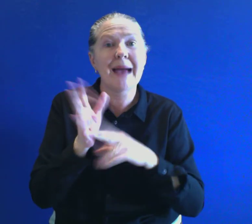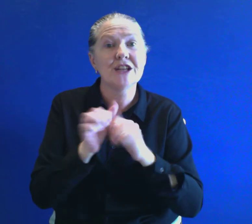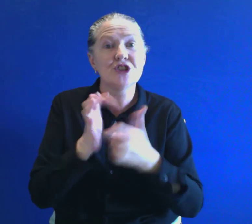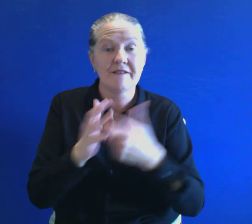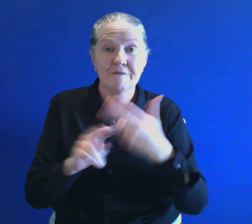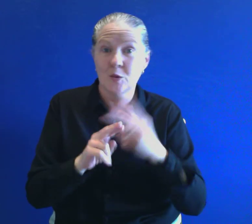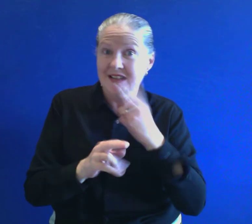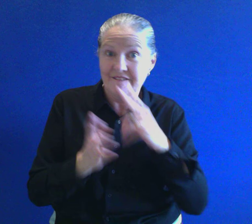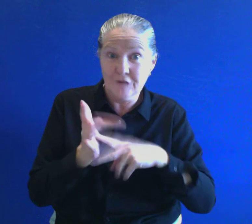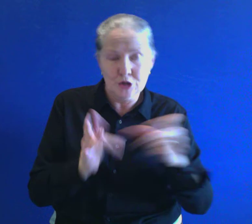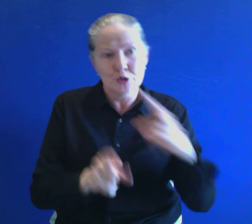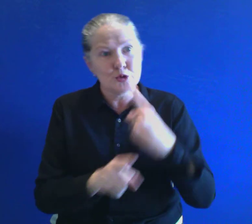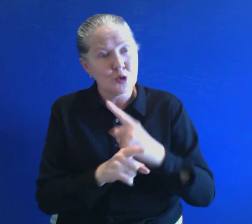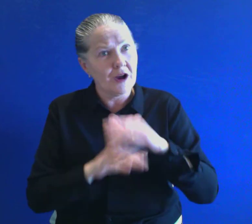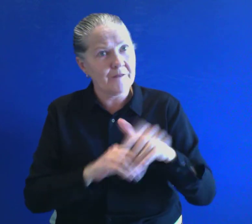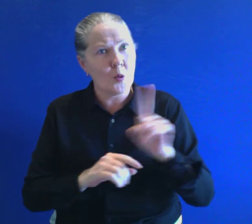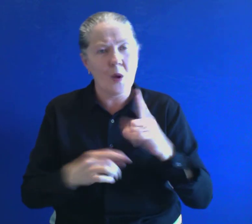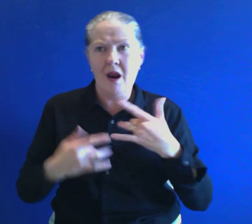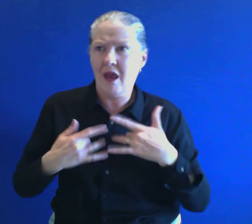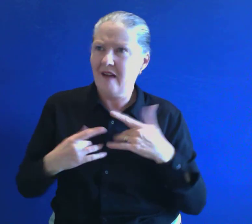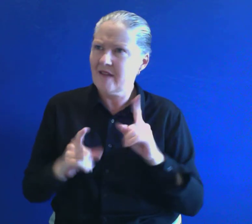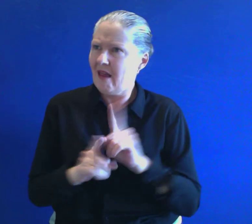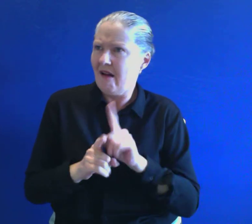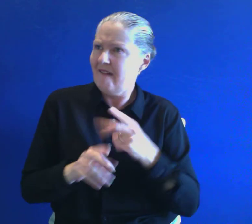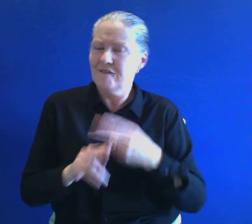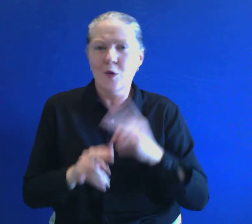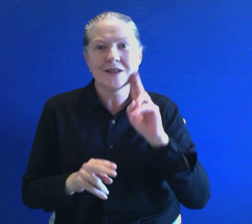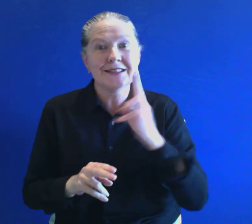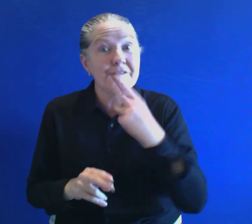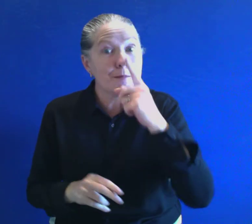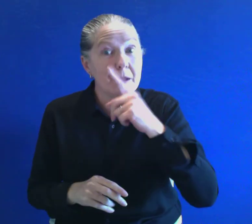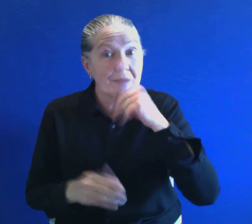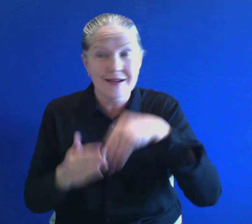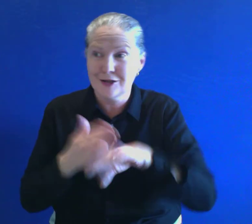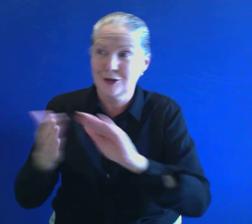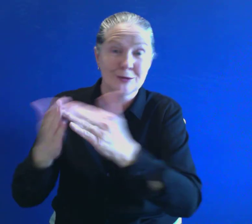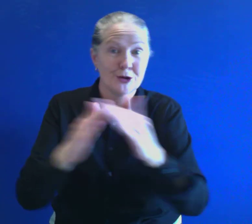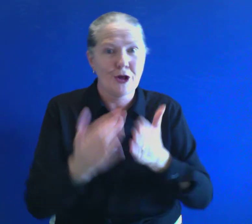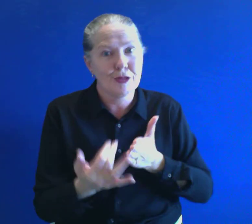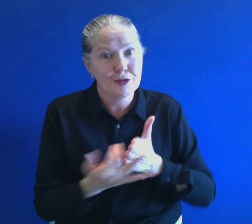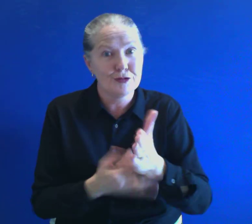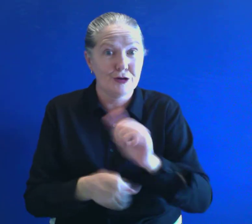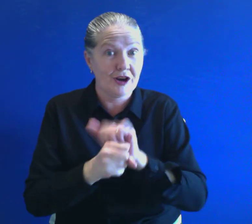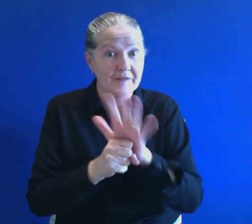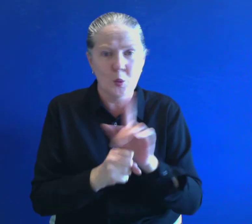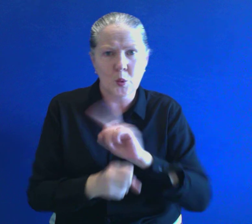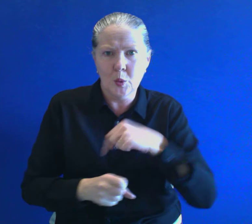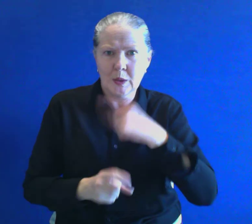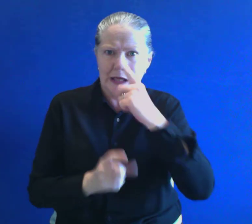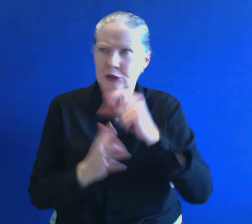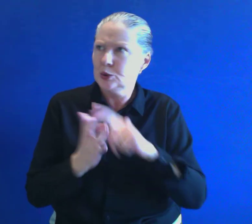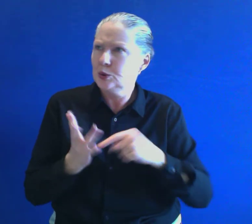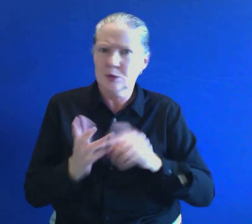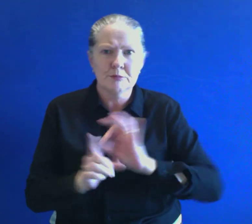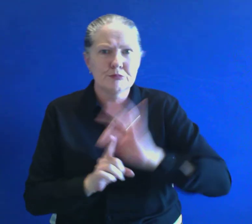about what life has been like for people in the deaf community during COVID and what we can do better. And earlier we spoke to Lauren